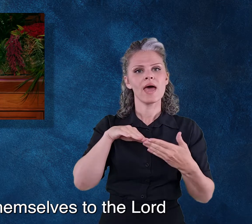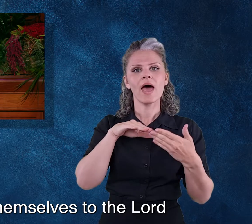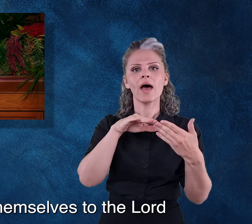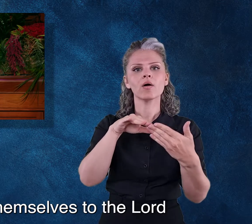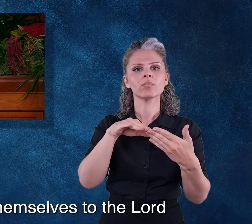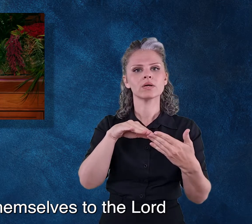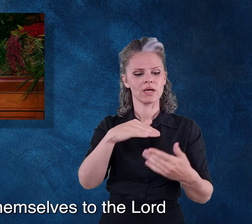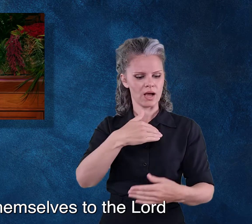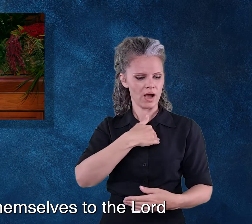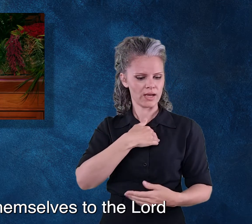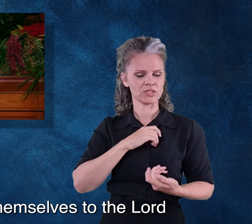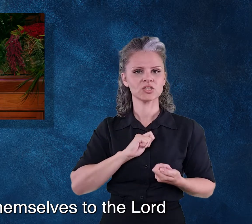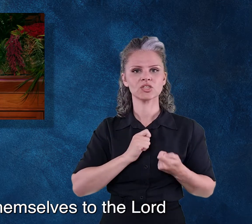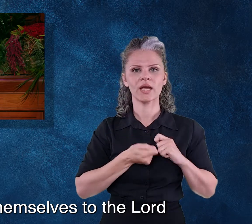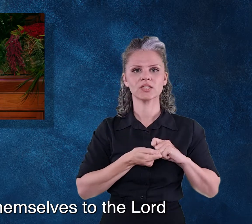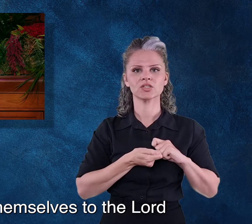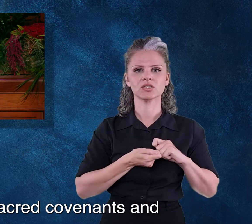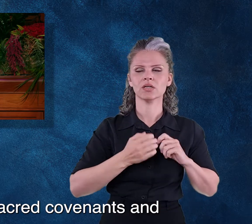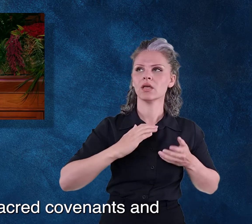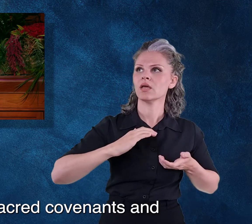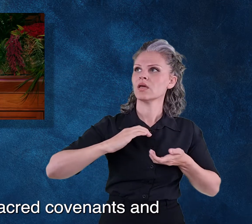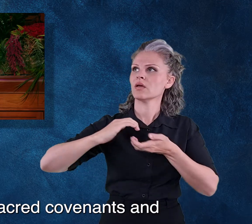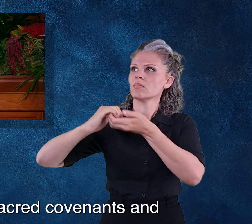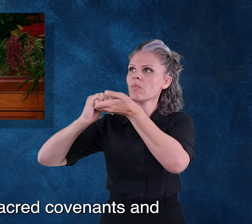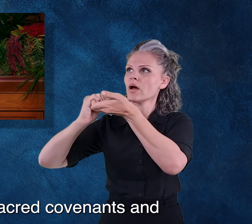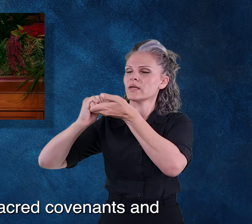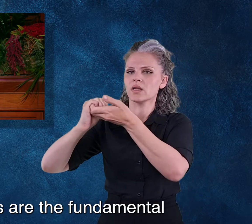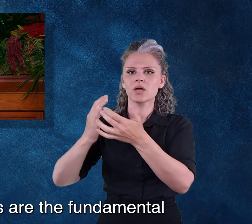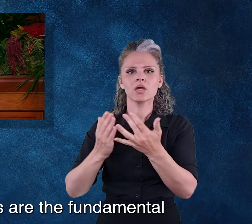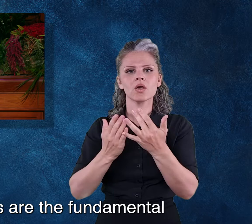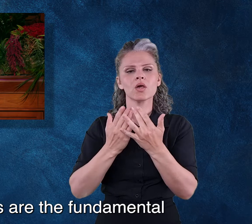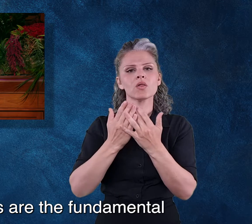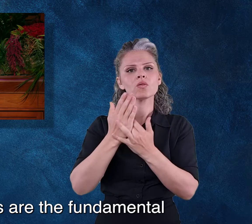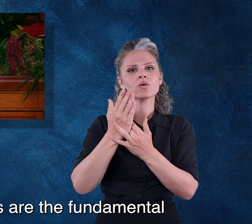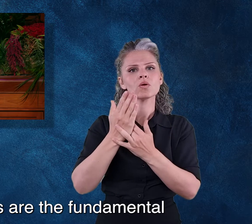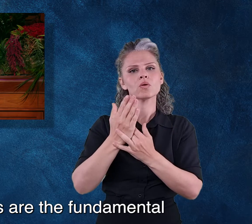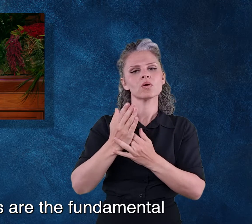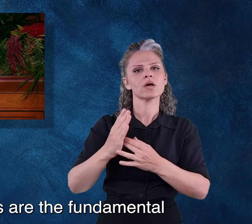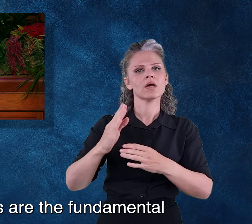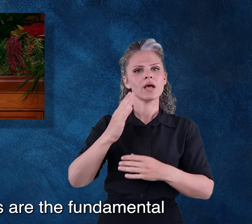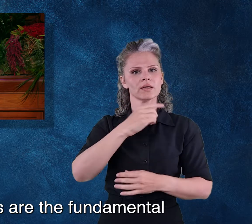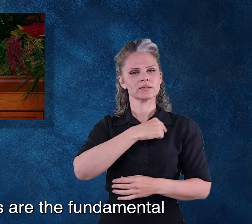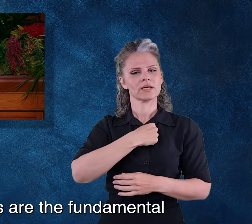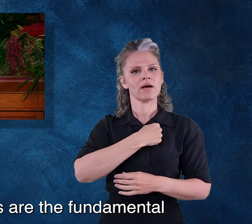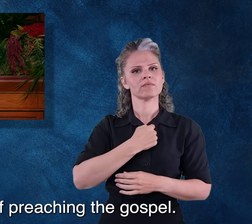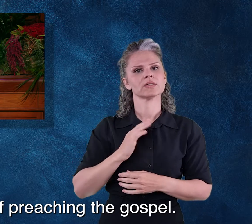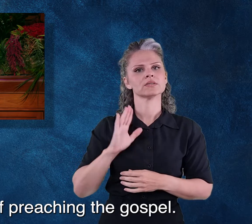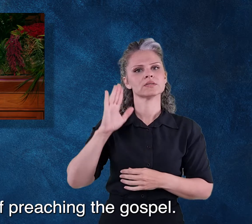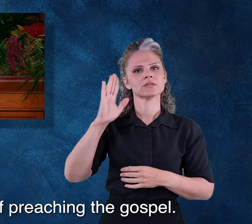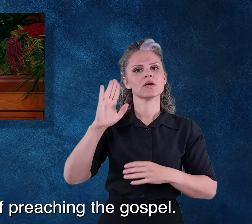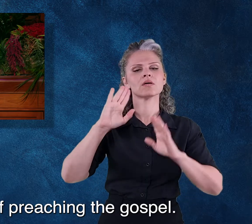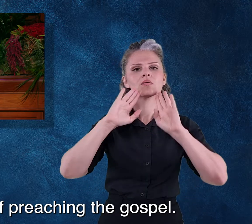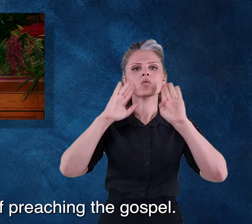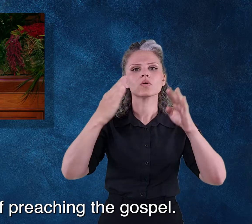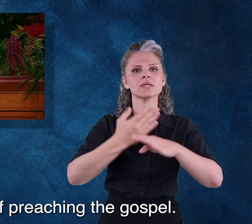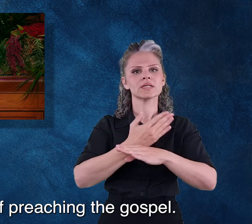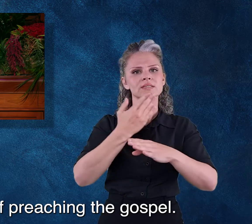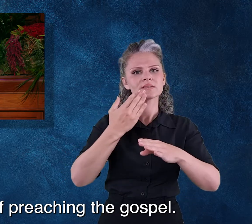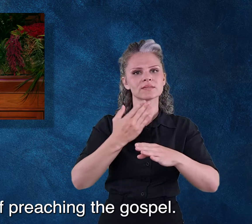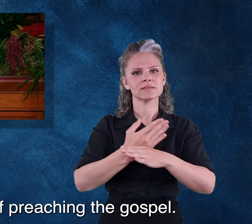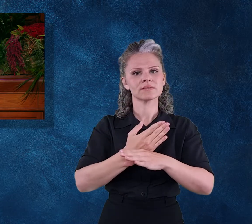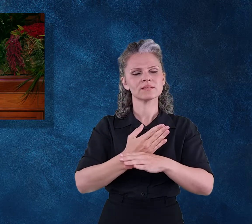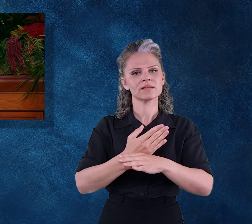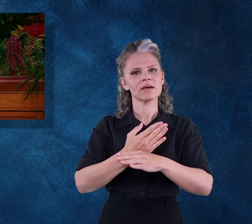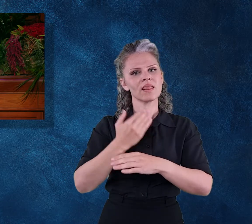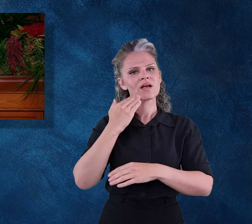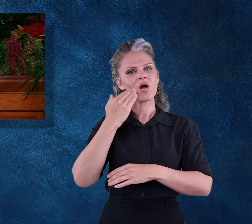and bind themselves to the Lord through sacred covenants and ordinances are the fundamental objectives of preaching the